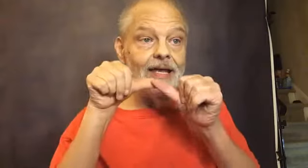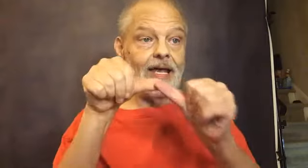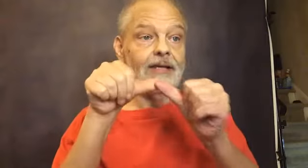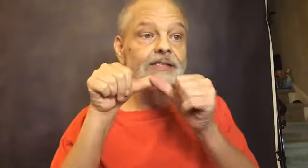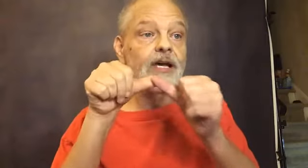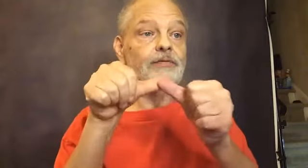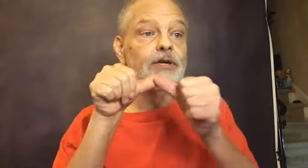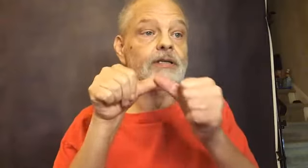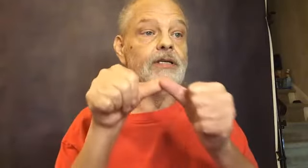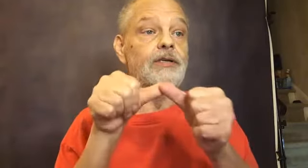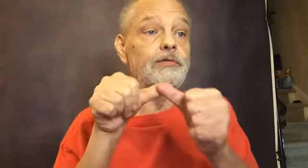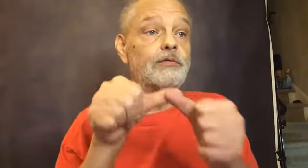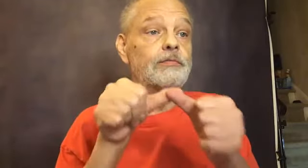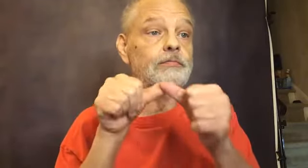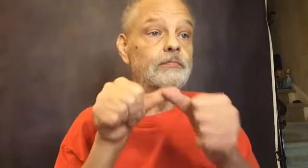and the sign for continue.